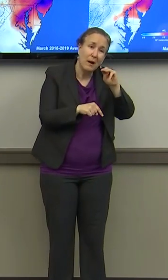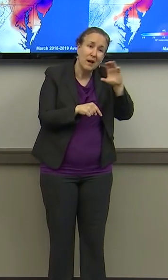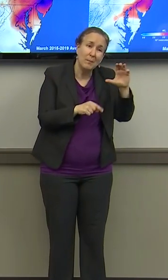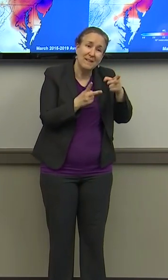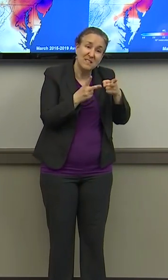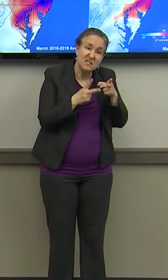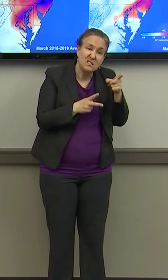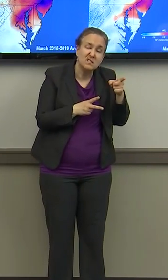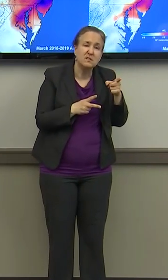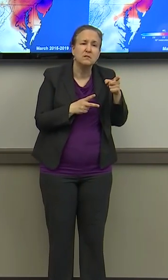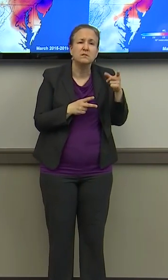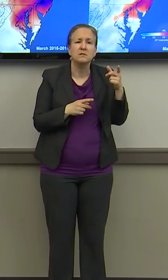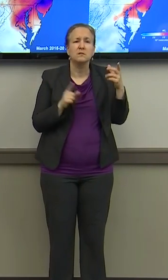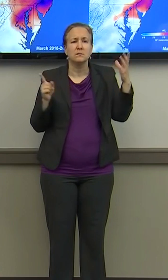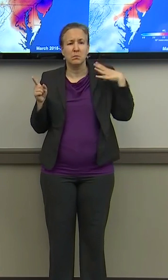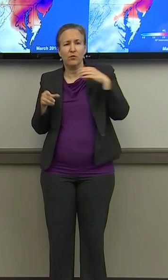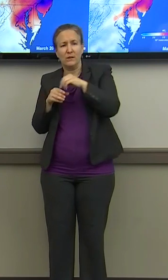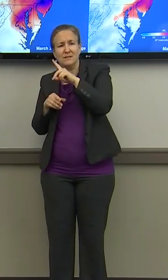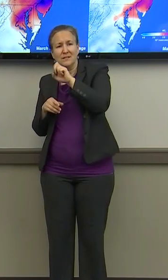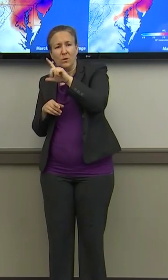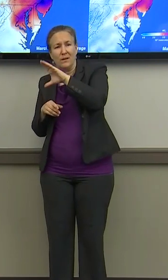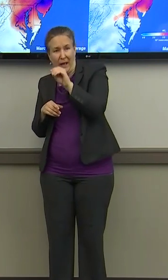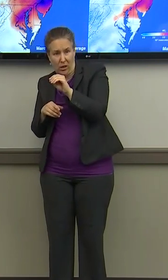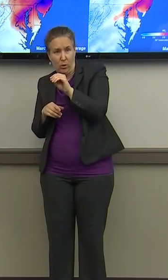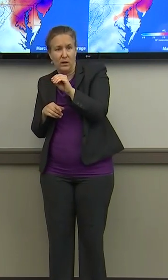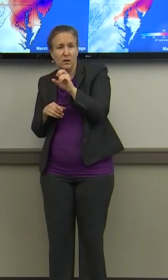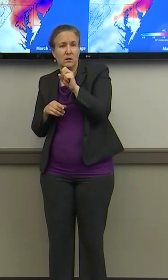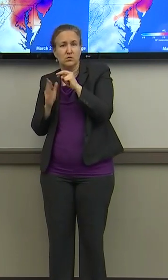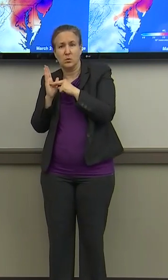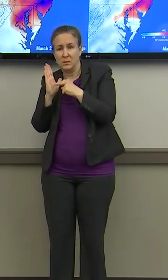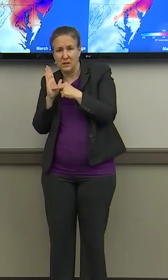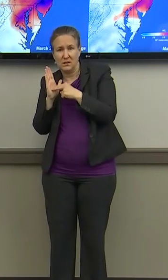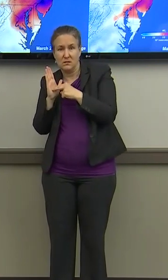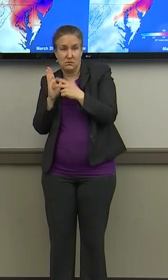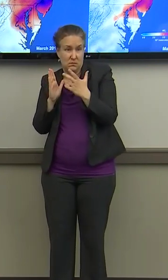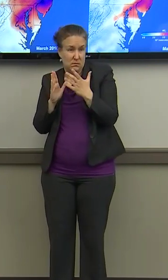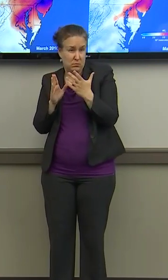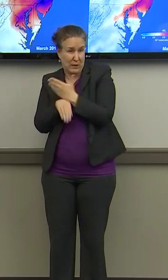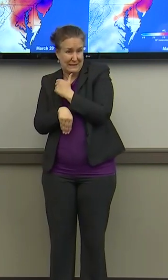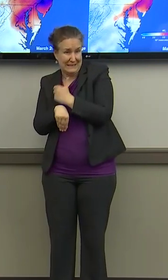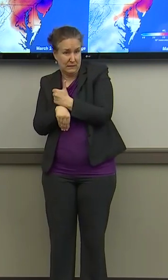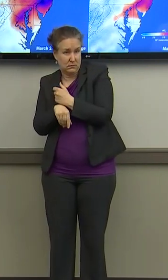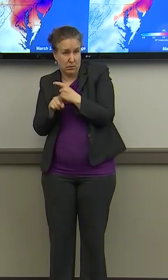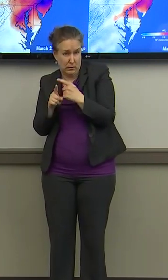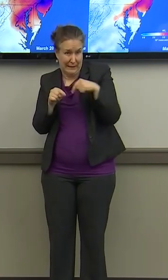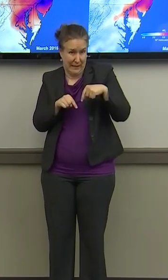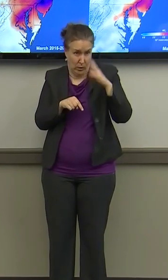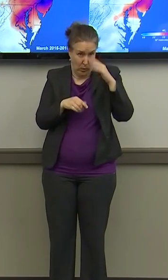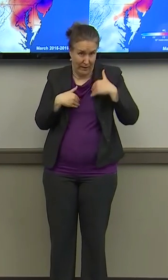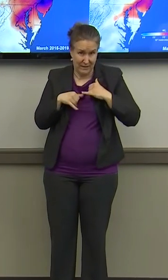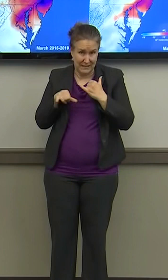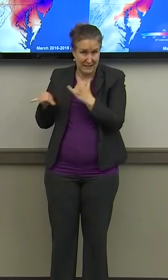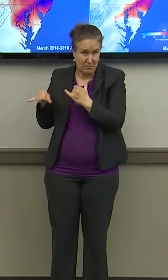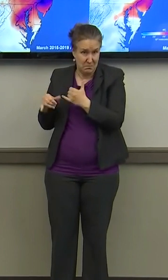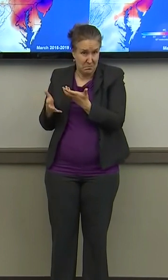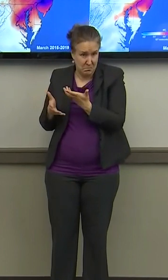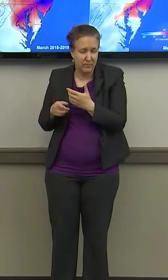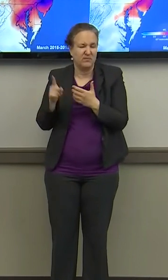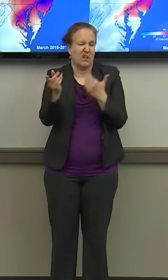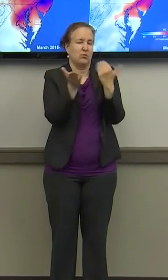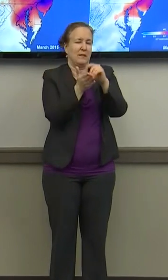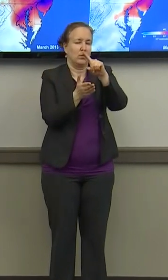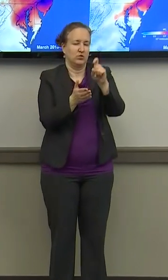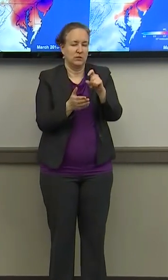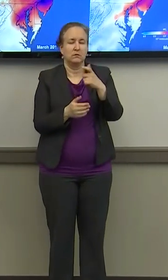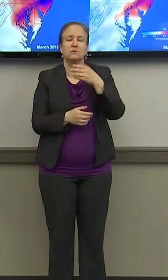They have been in Delaware County, so there's some precedent. I don't know if there's been talk about doing that here. So the question